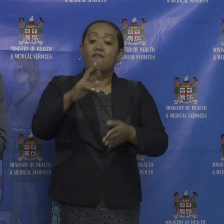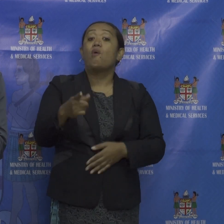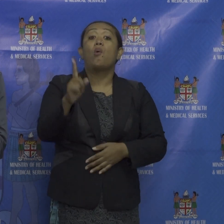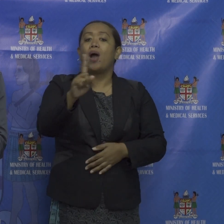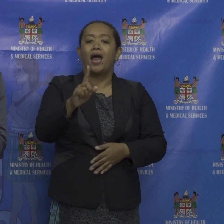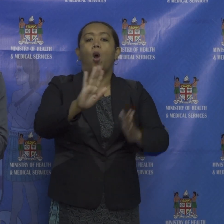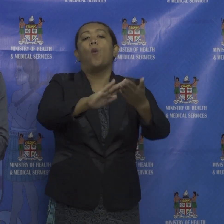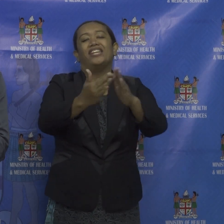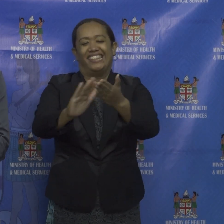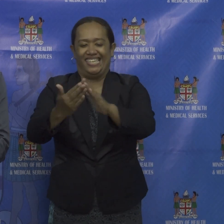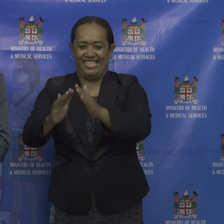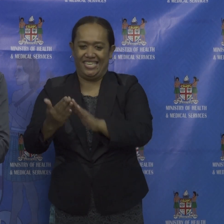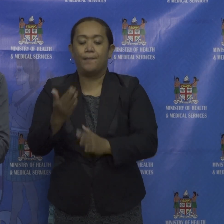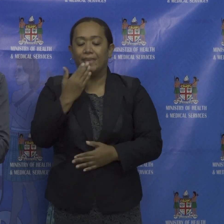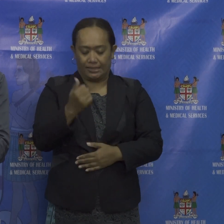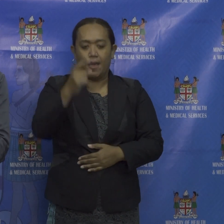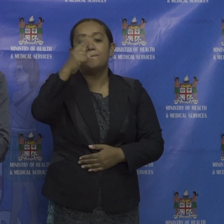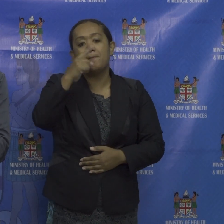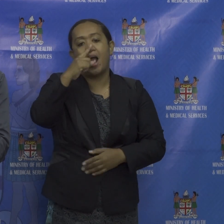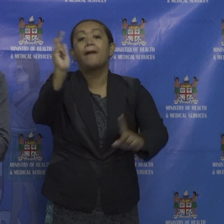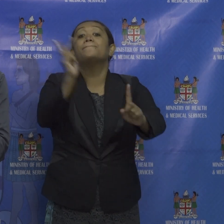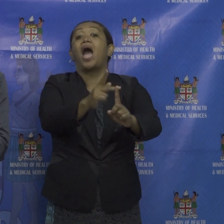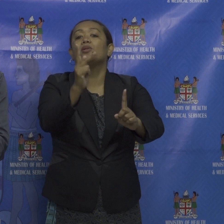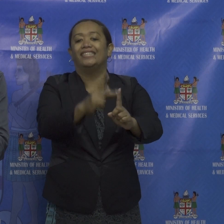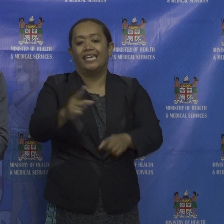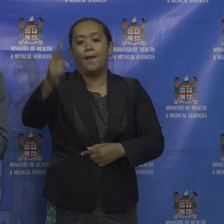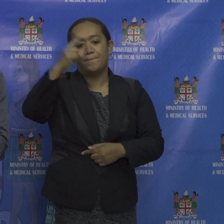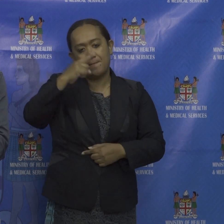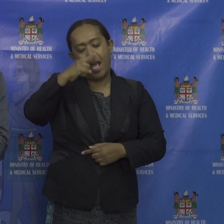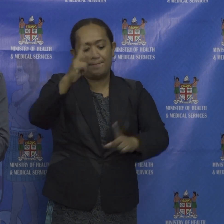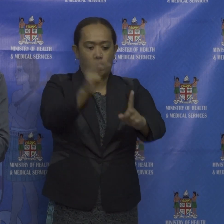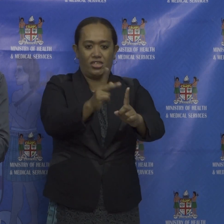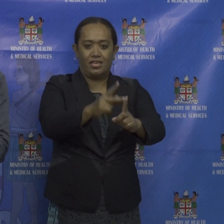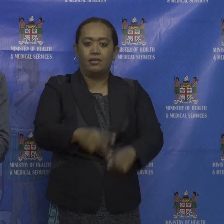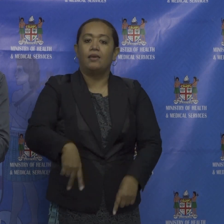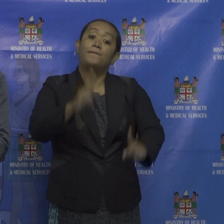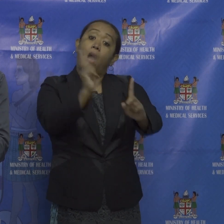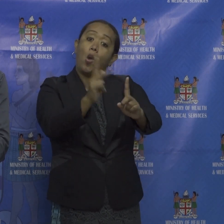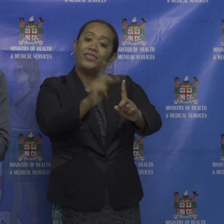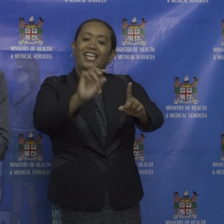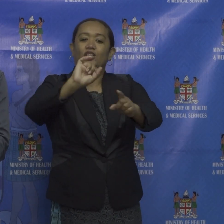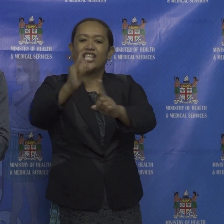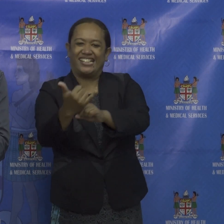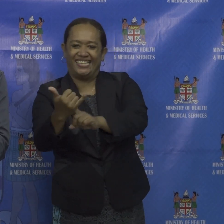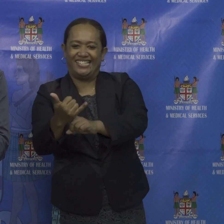priority. It has to be the people's priority. It has to be prioritized society-wide.